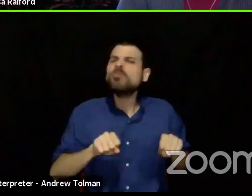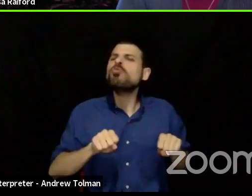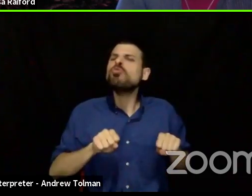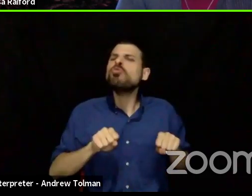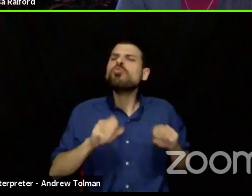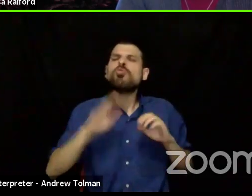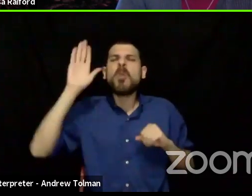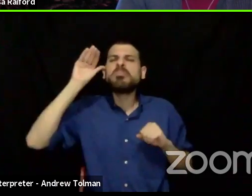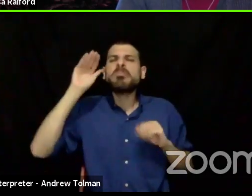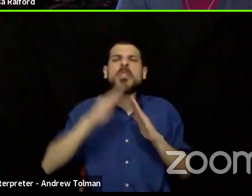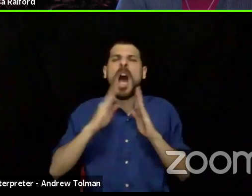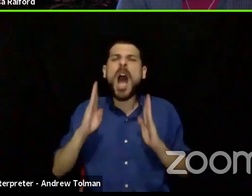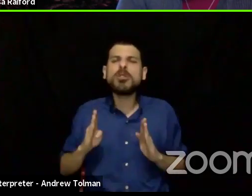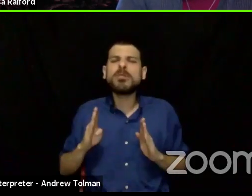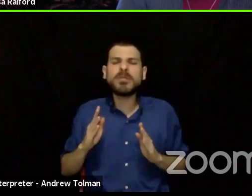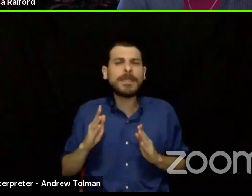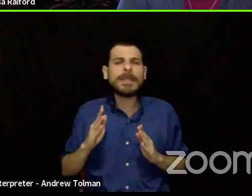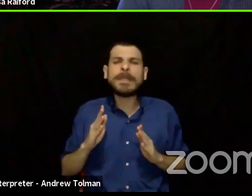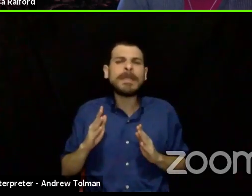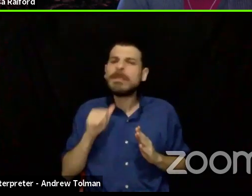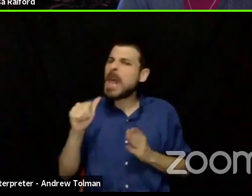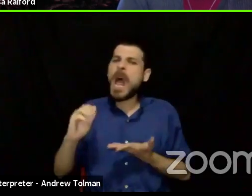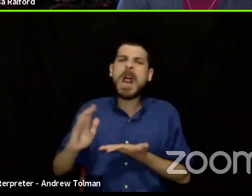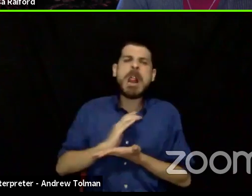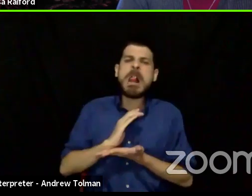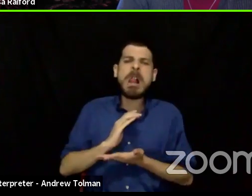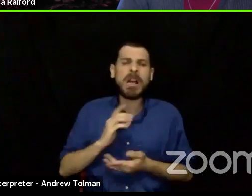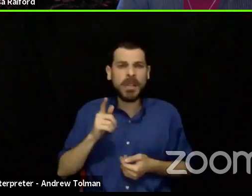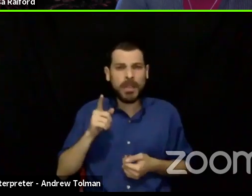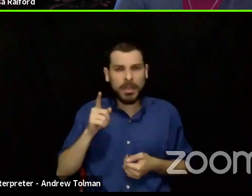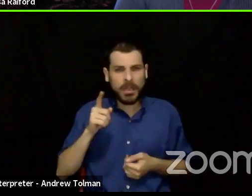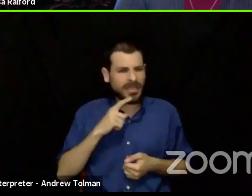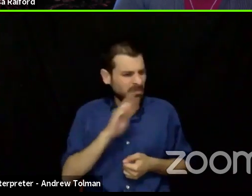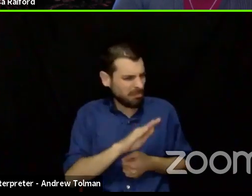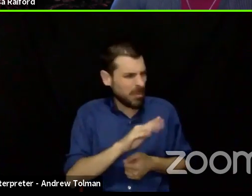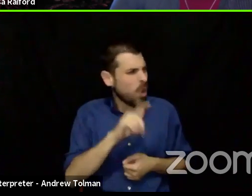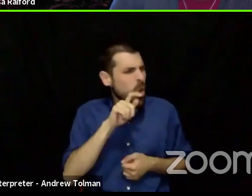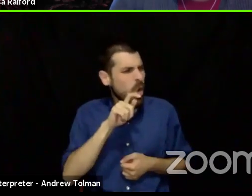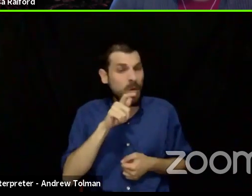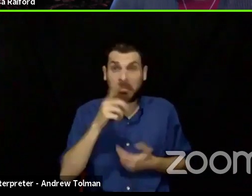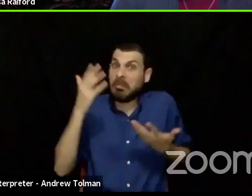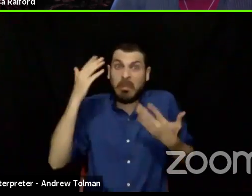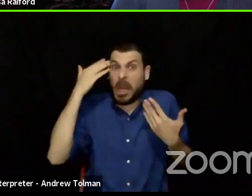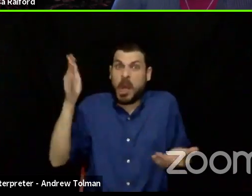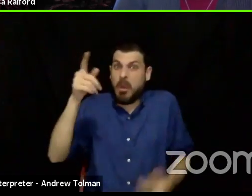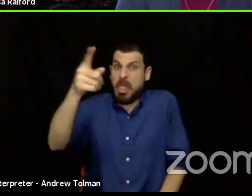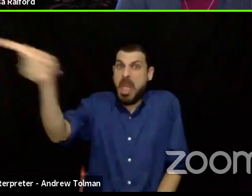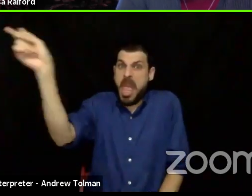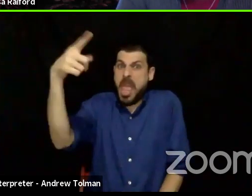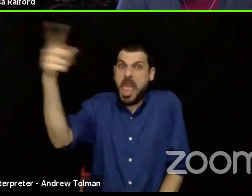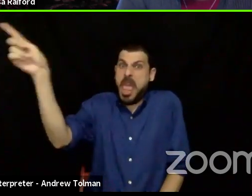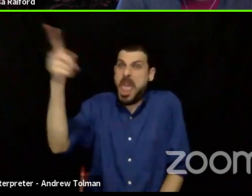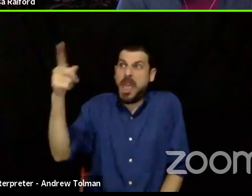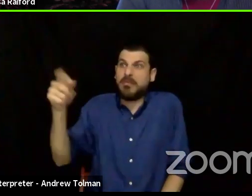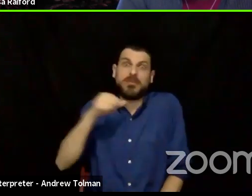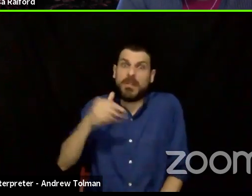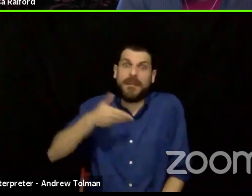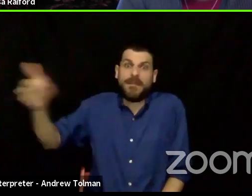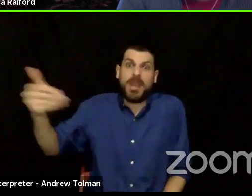they didn't talk to us at all. We weren't invited to the planning meetings. They did this. And I'm like, well, who is they? You know, and that's when I started with